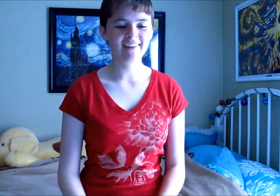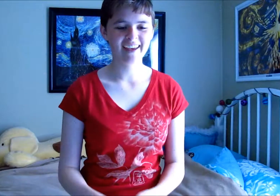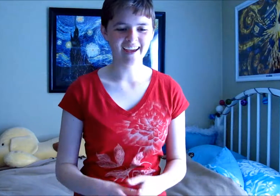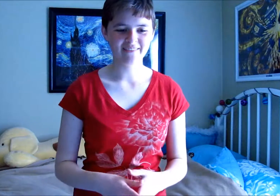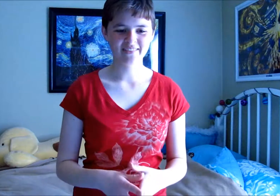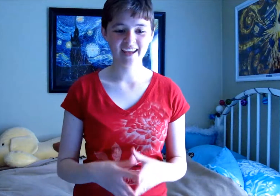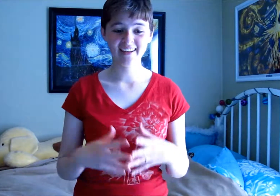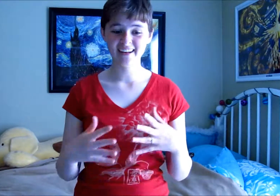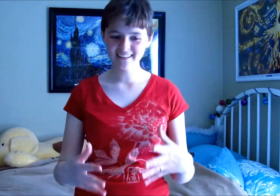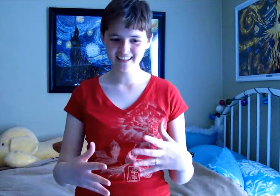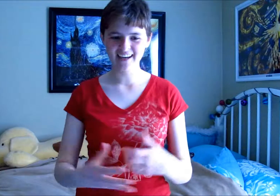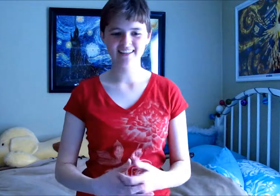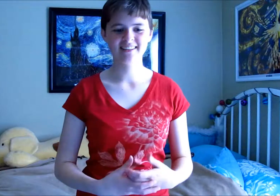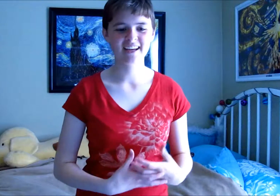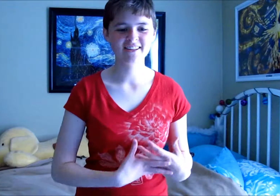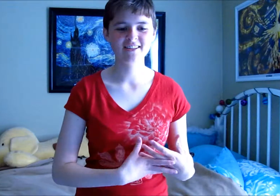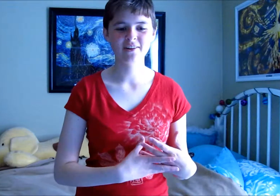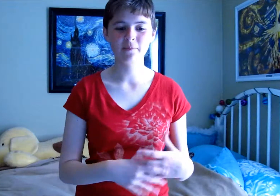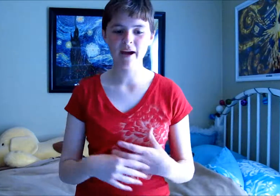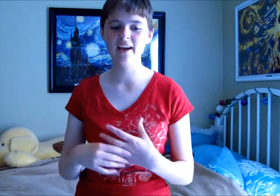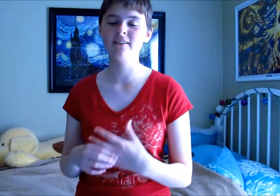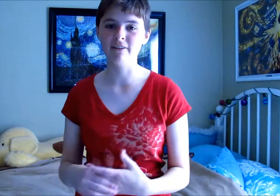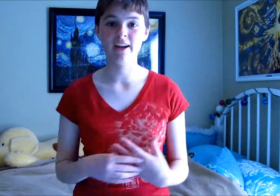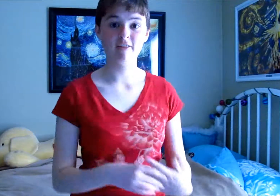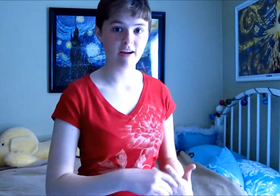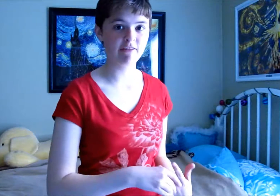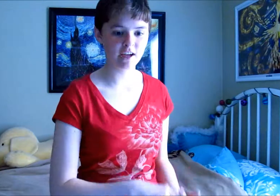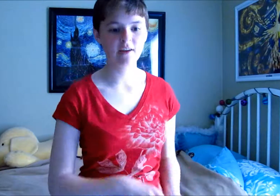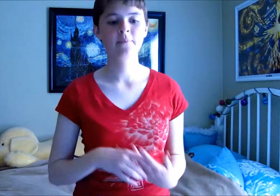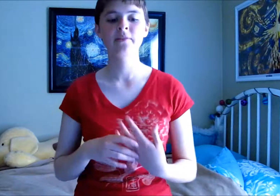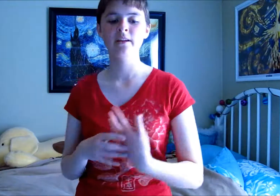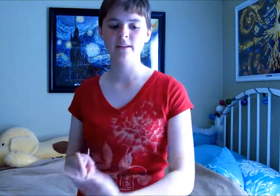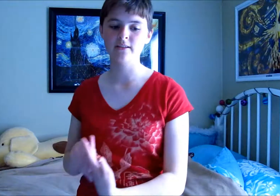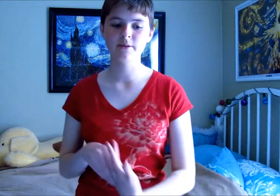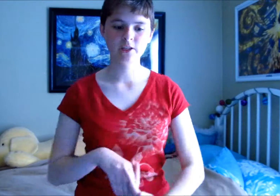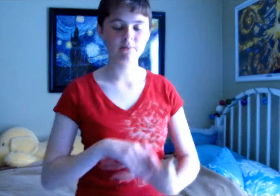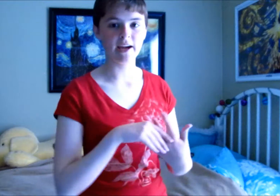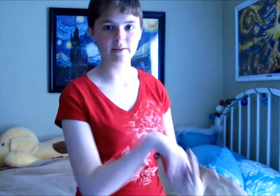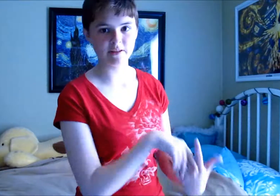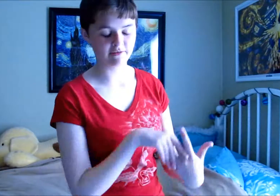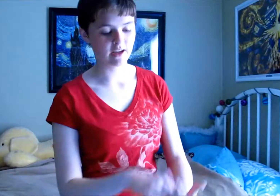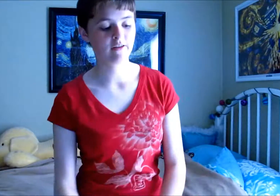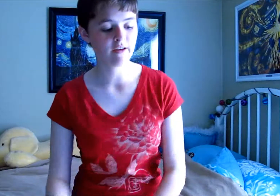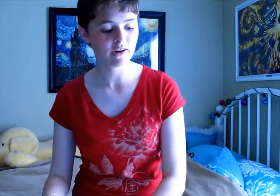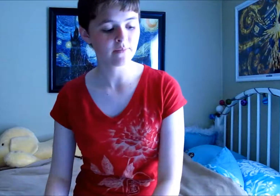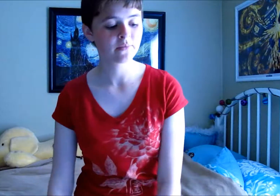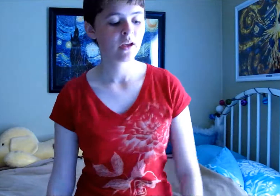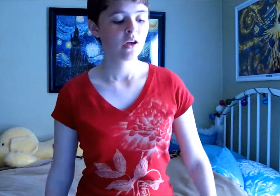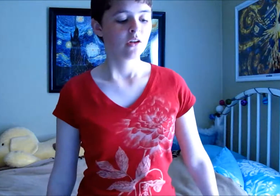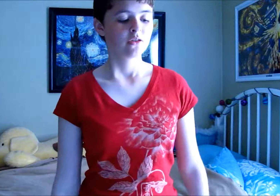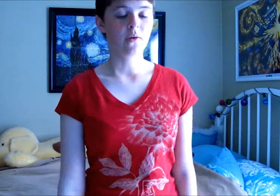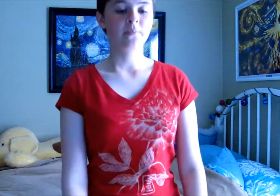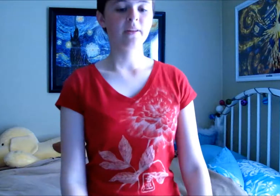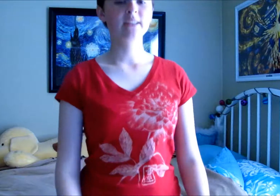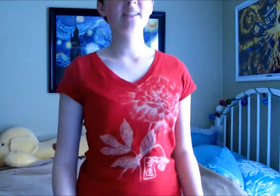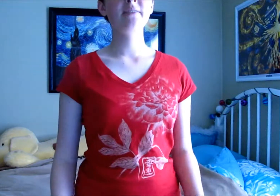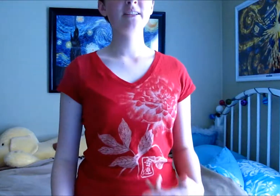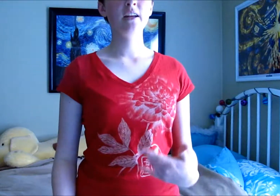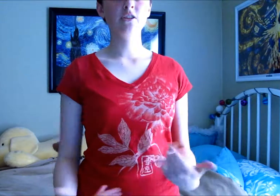Okay, and the next line is, I'd sooner buy Defying Gravity. Kiss me goodbye, I'm Defying Gravity. So, instead of saying I'd